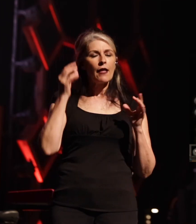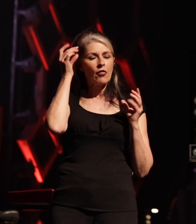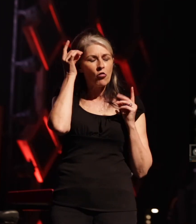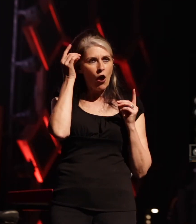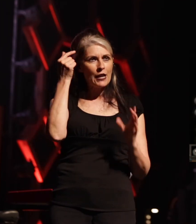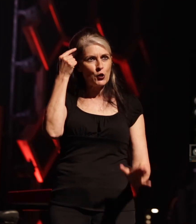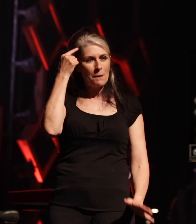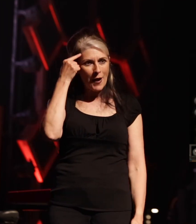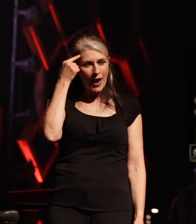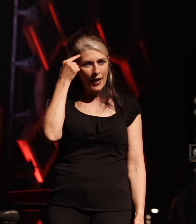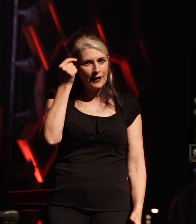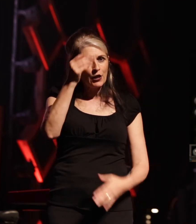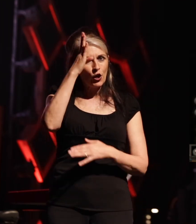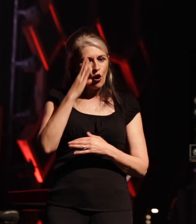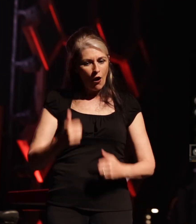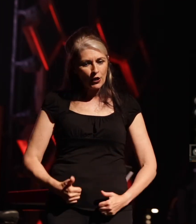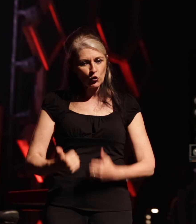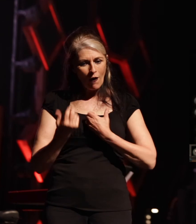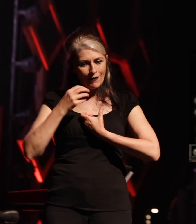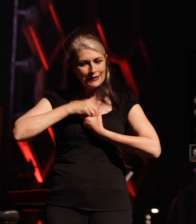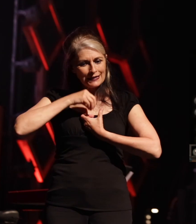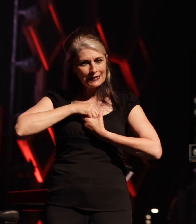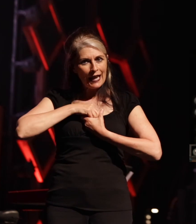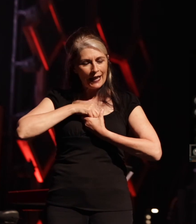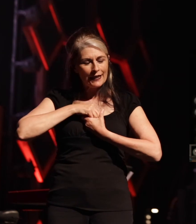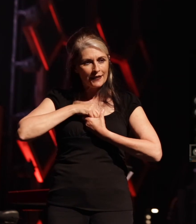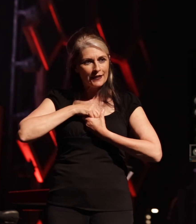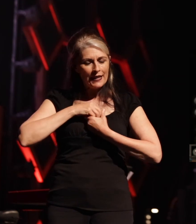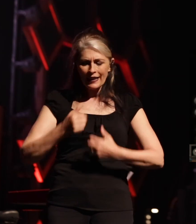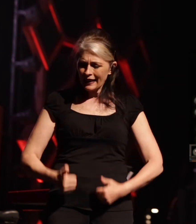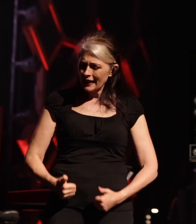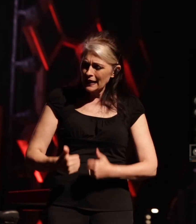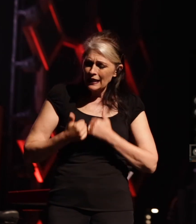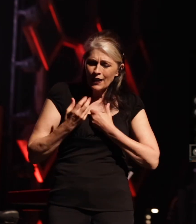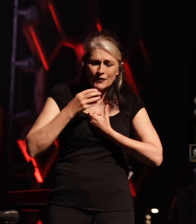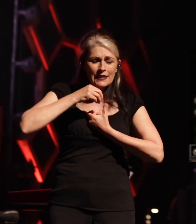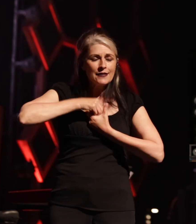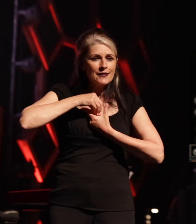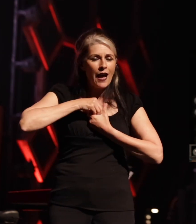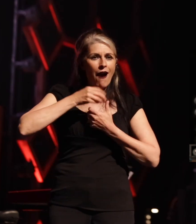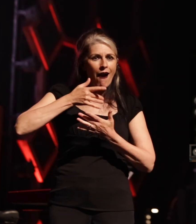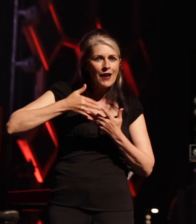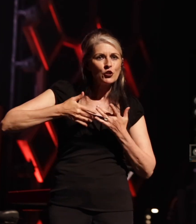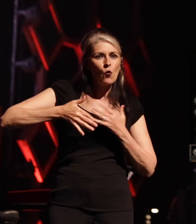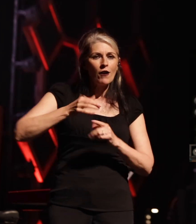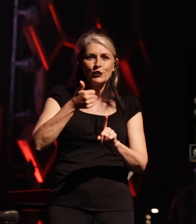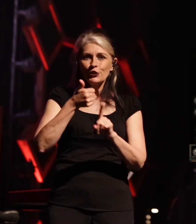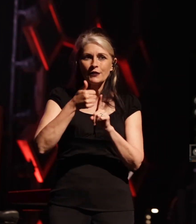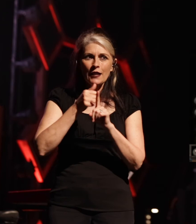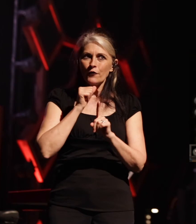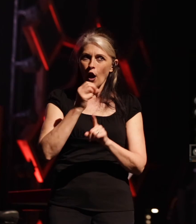you, that God lives in you, and that you are not your own, but that you